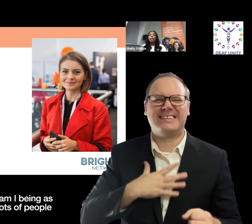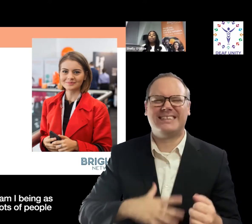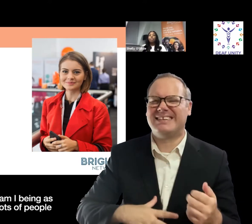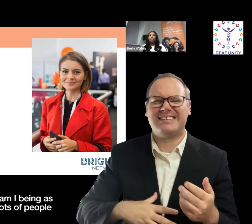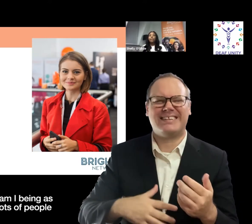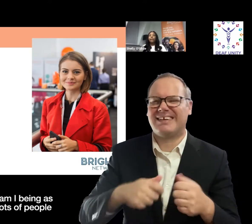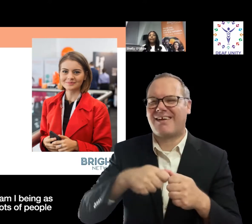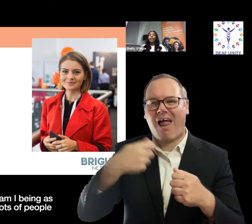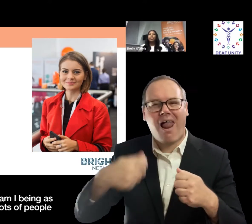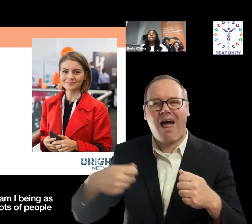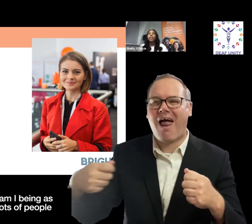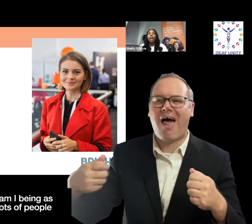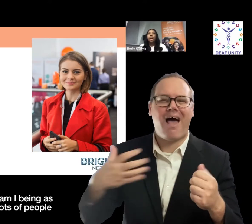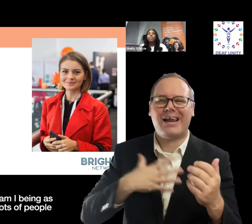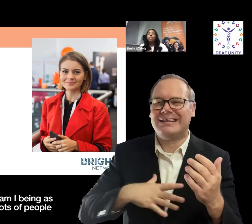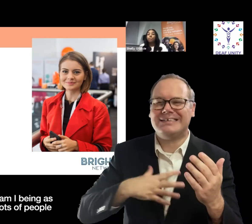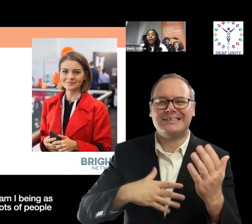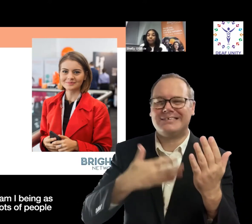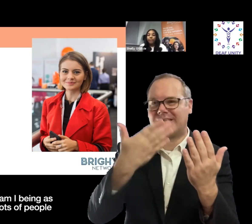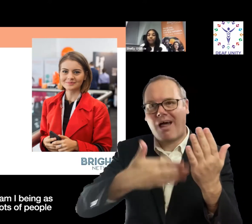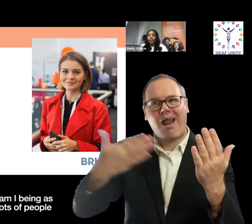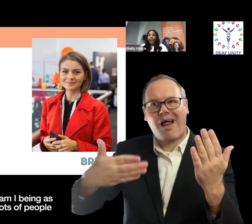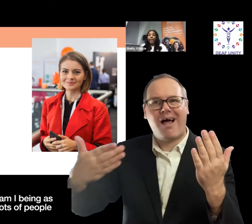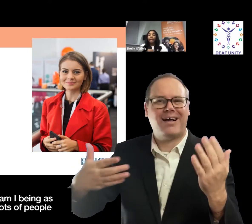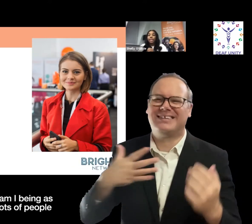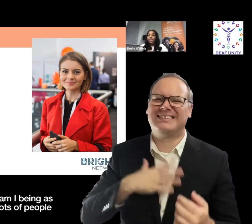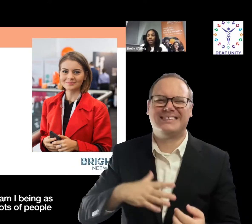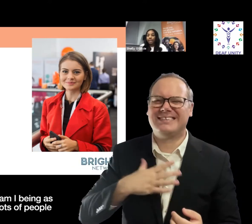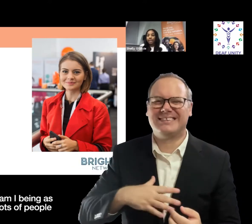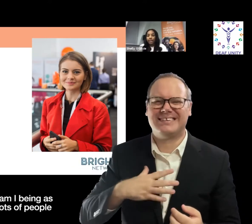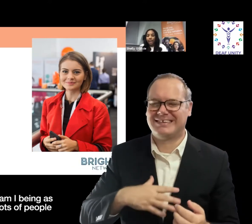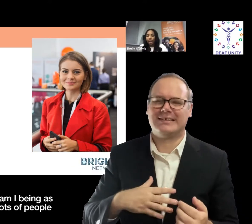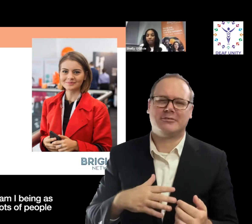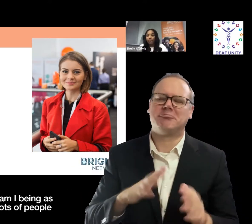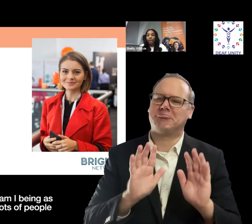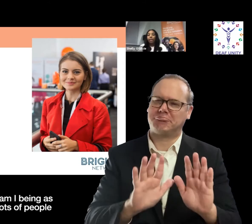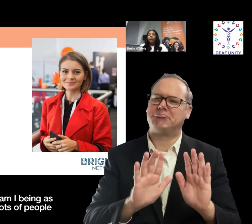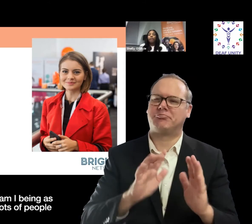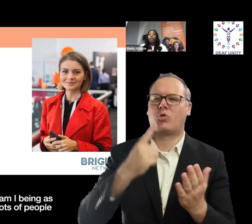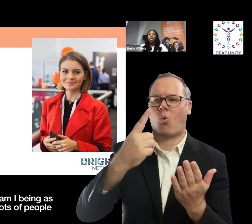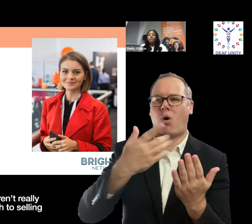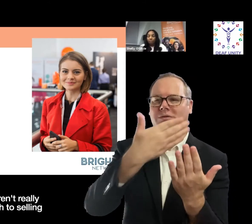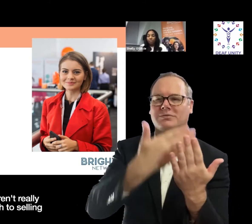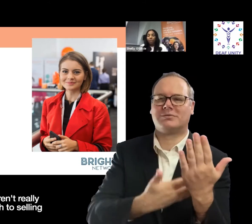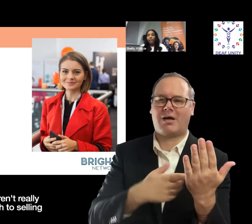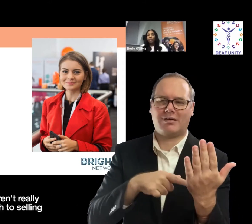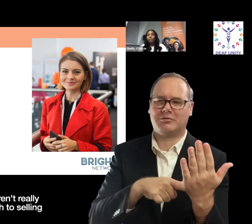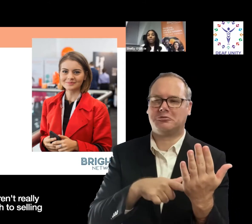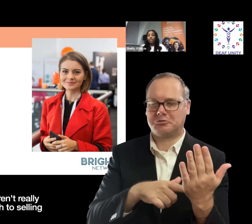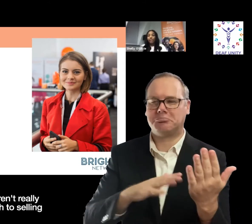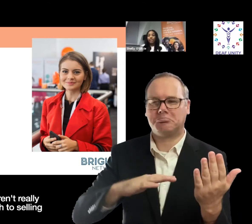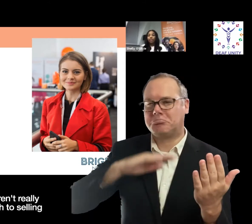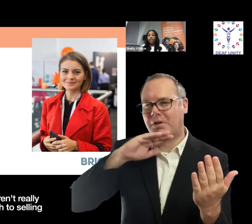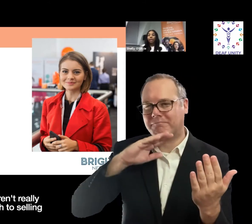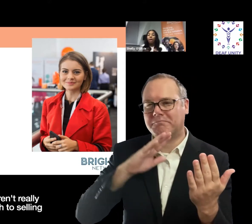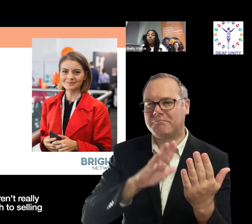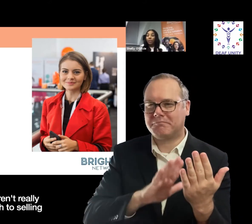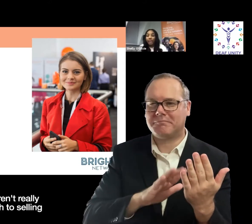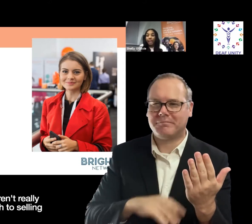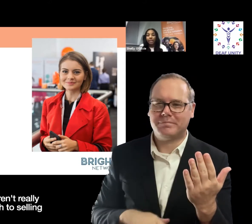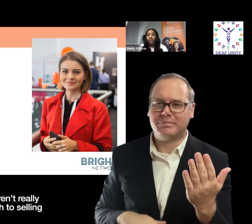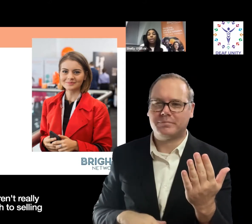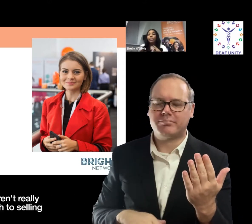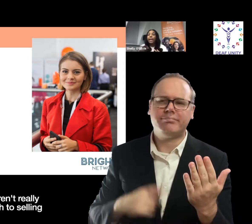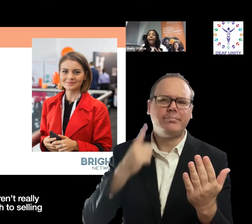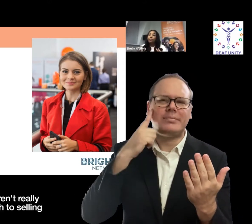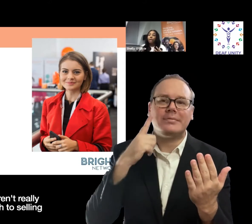is, am I being as relevant and concise as I can be? Lots of people include things on their CV that aren't really